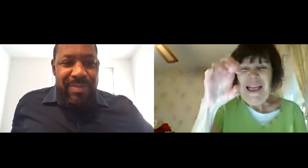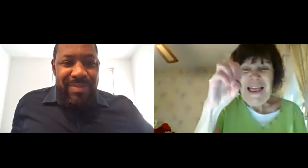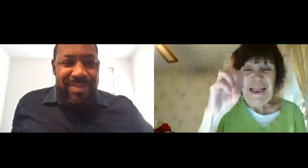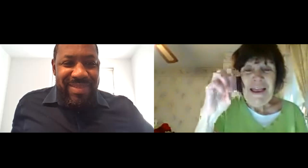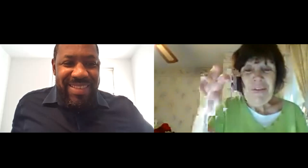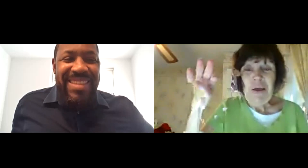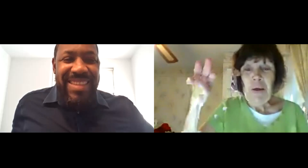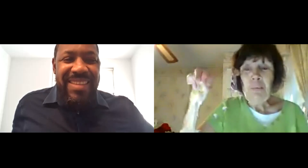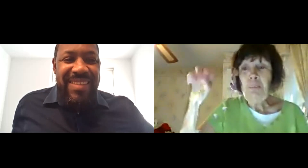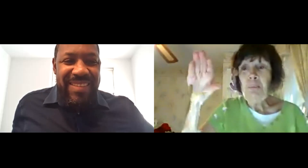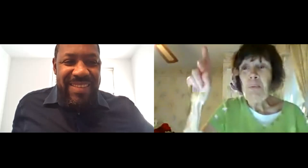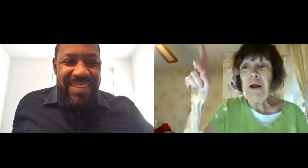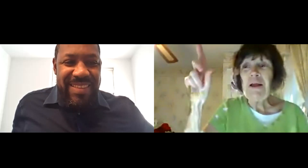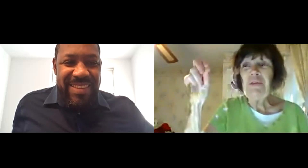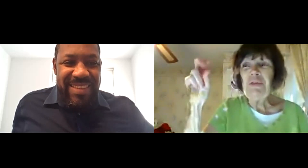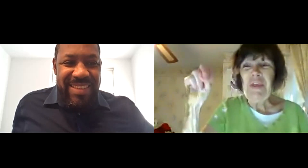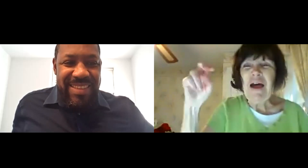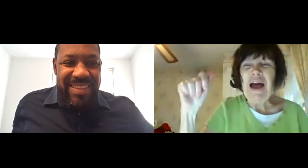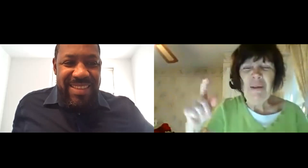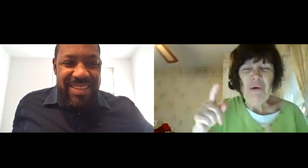Hi there, my name is Anne McDonald.